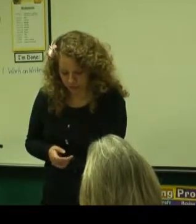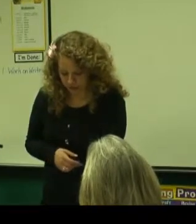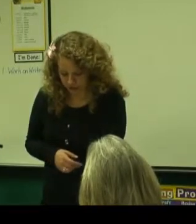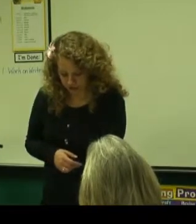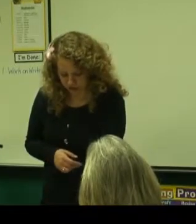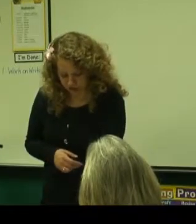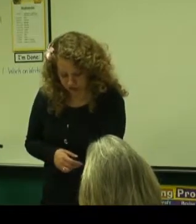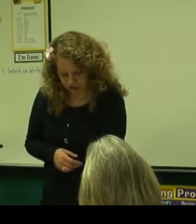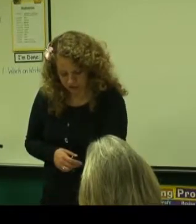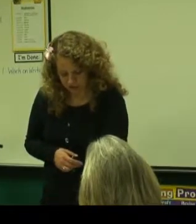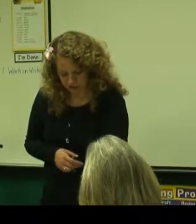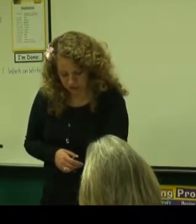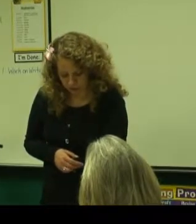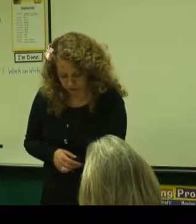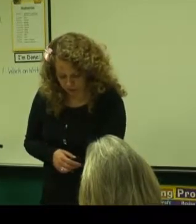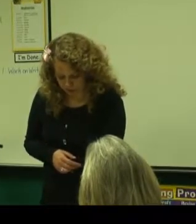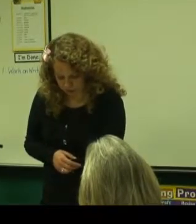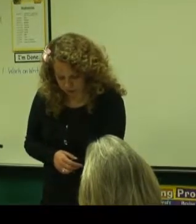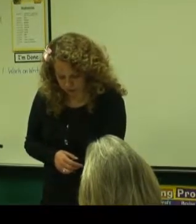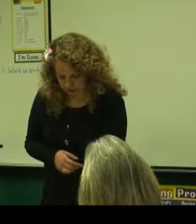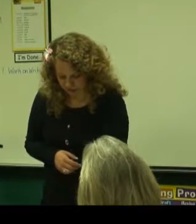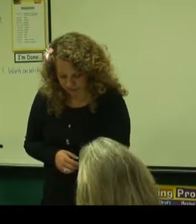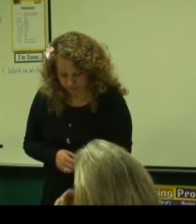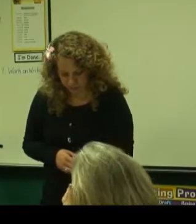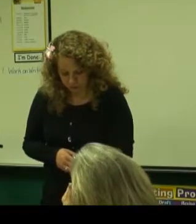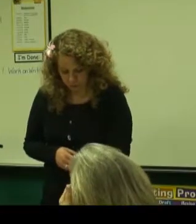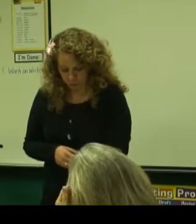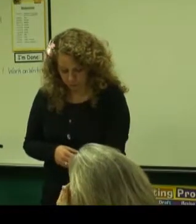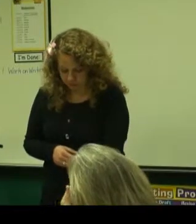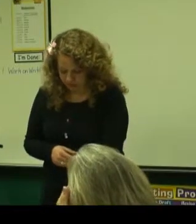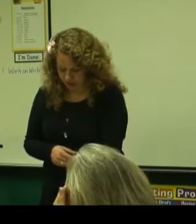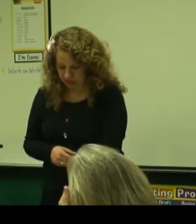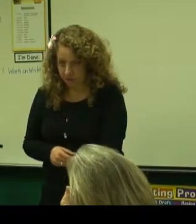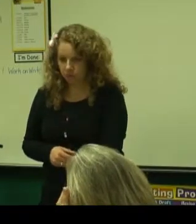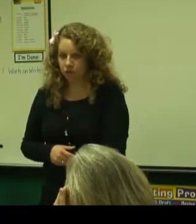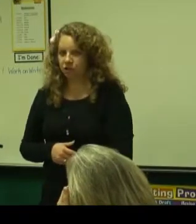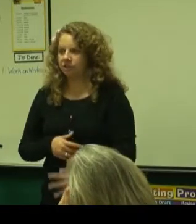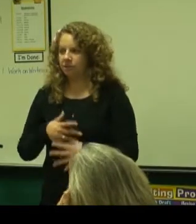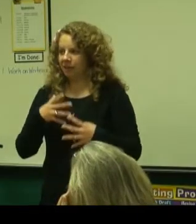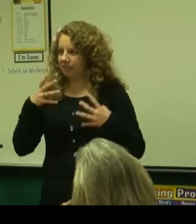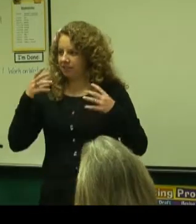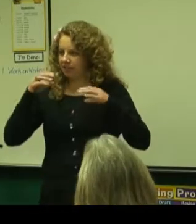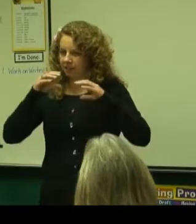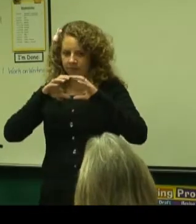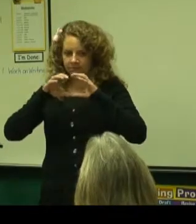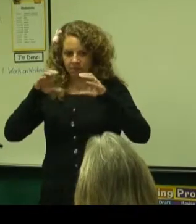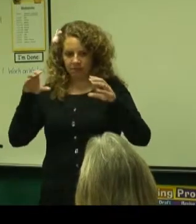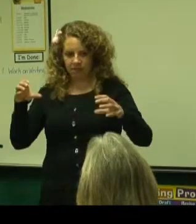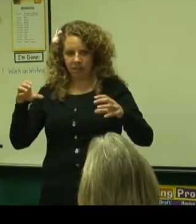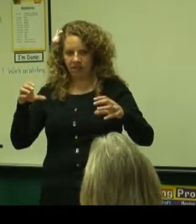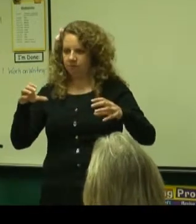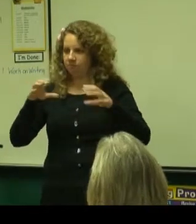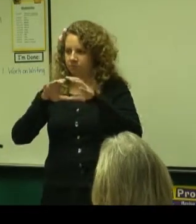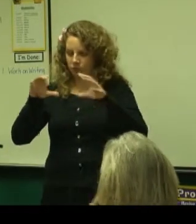the head shake as well as the eyebrows squeezed together. So what we signed was just the basic sign version